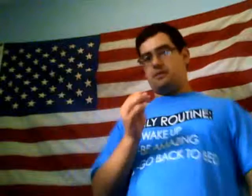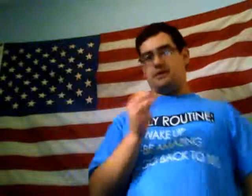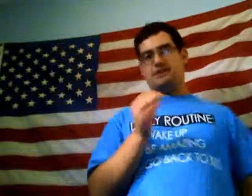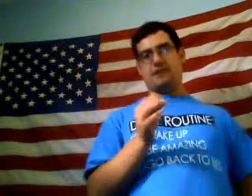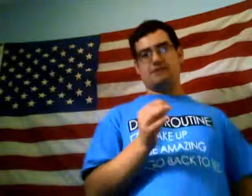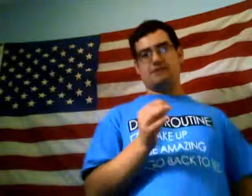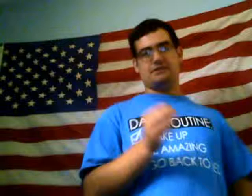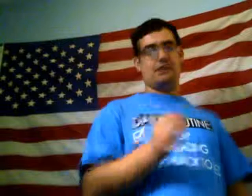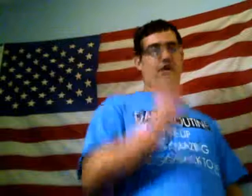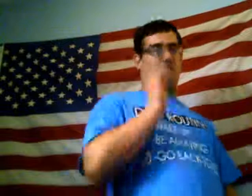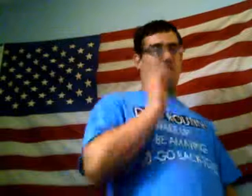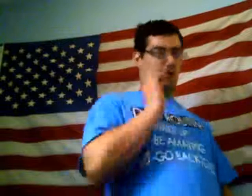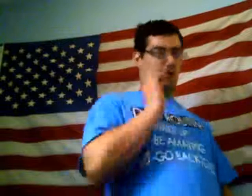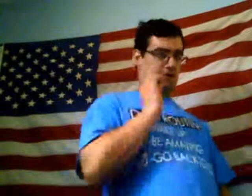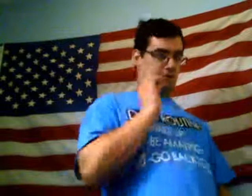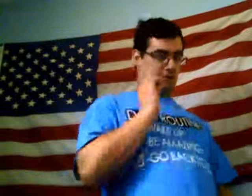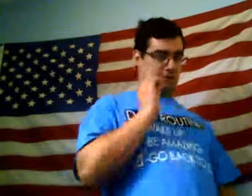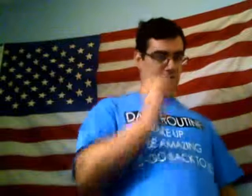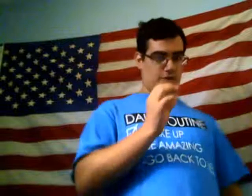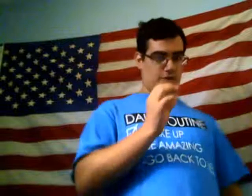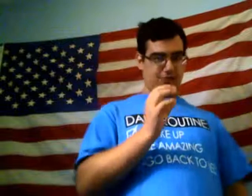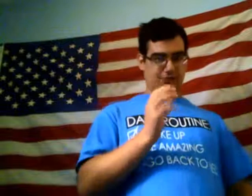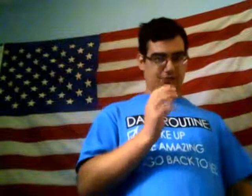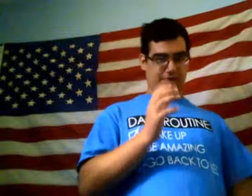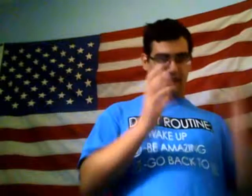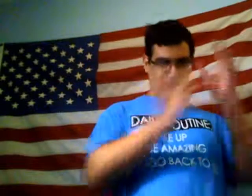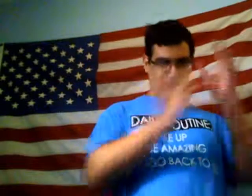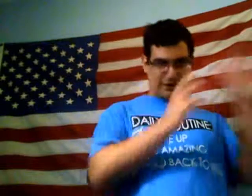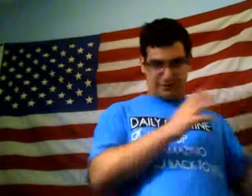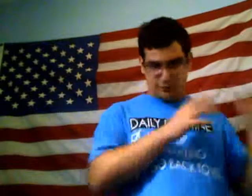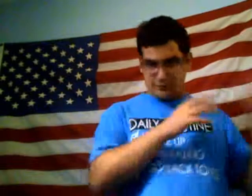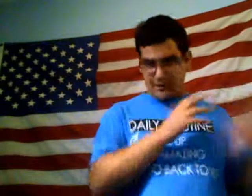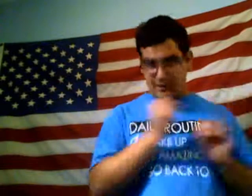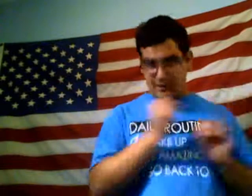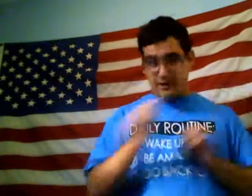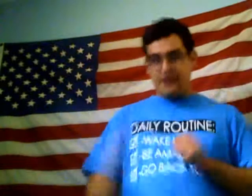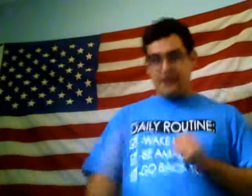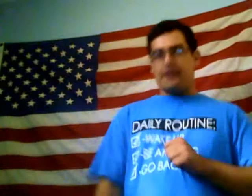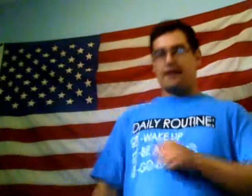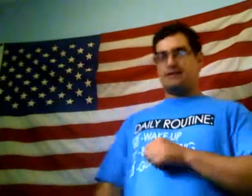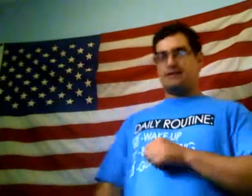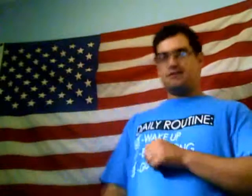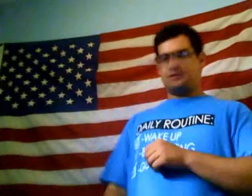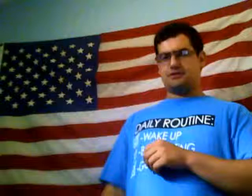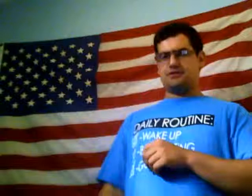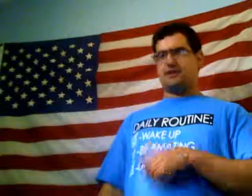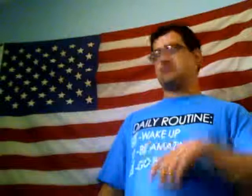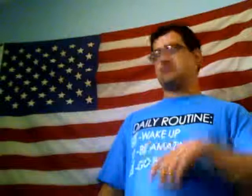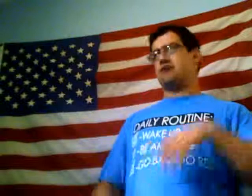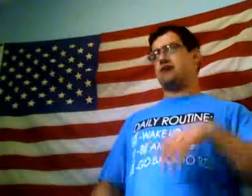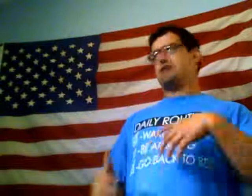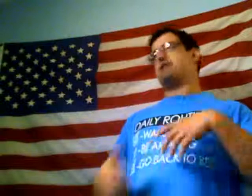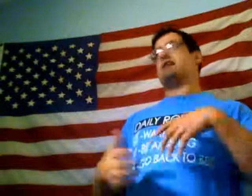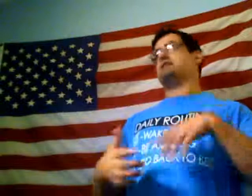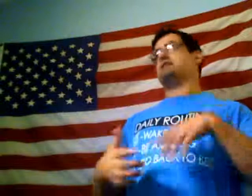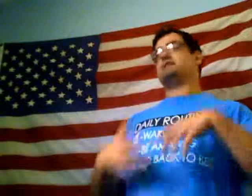Republican establishment chose, like, you know, behind the doors back then, and they decided that